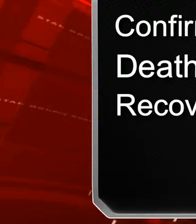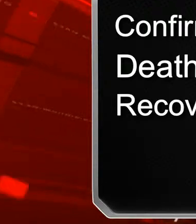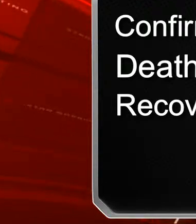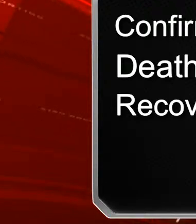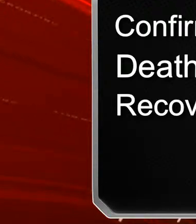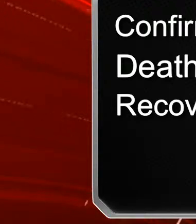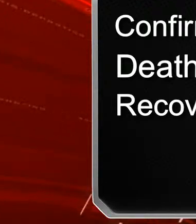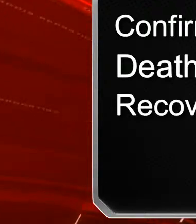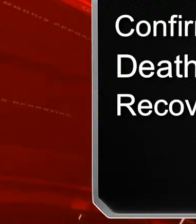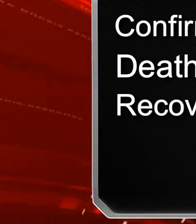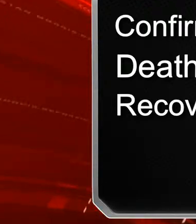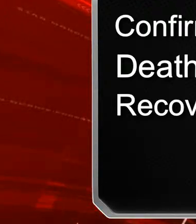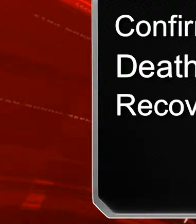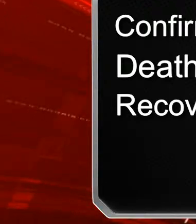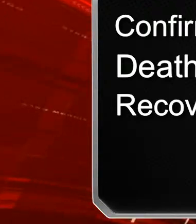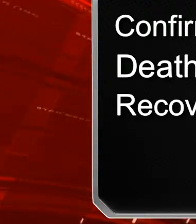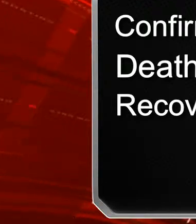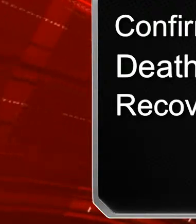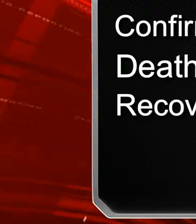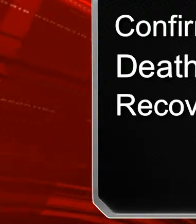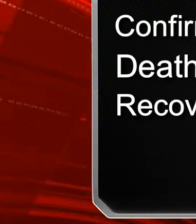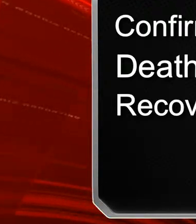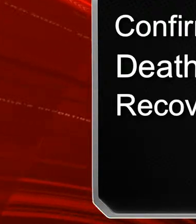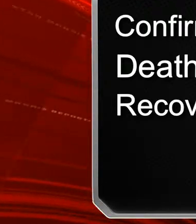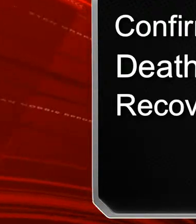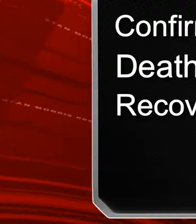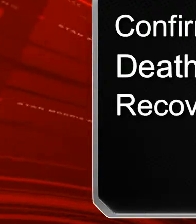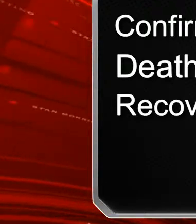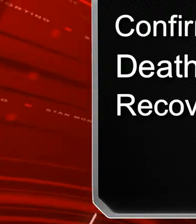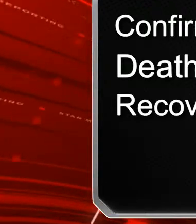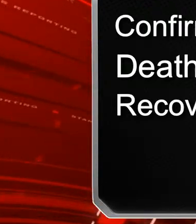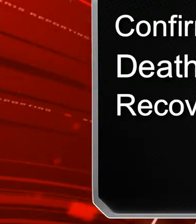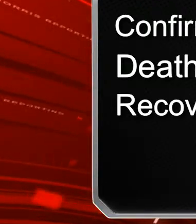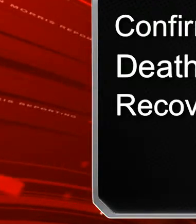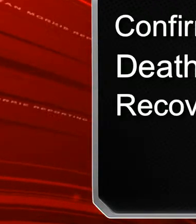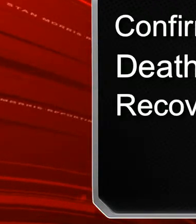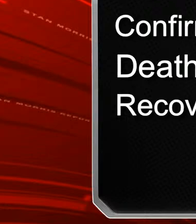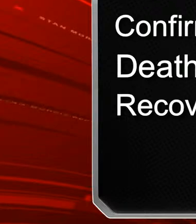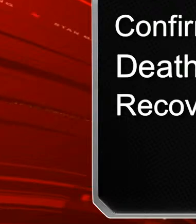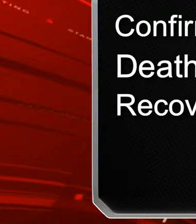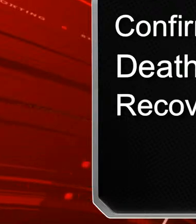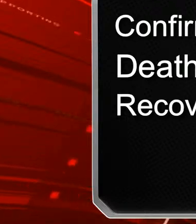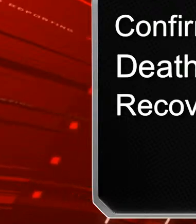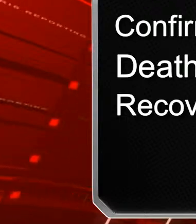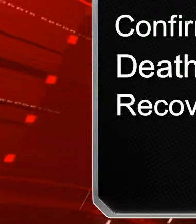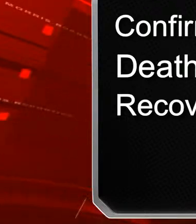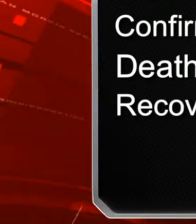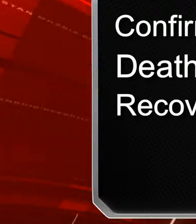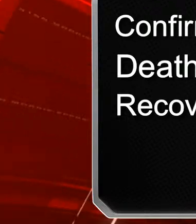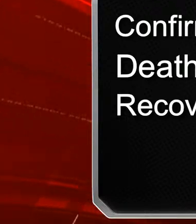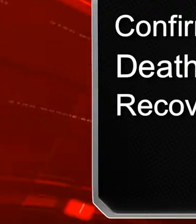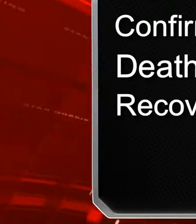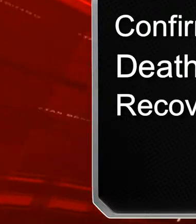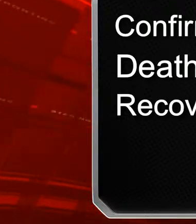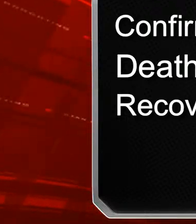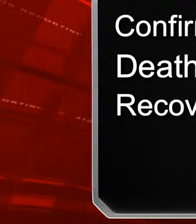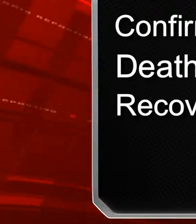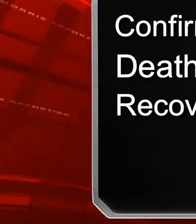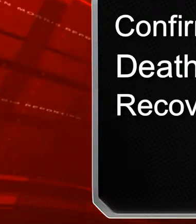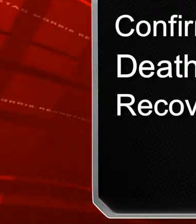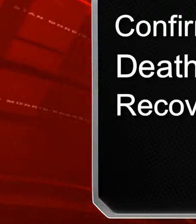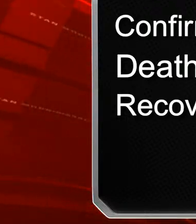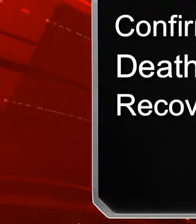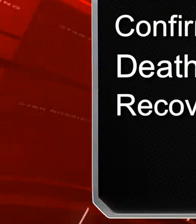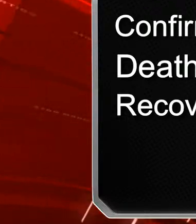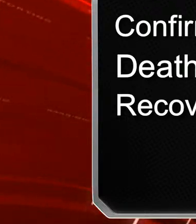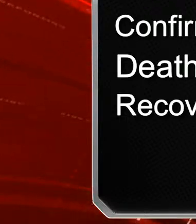In fact, his feed is already showing up live for us right now, so we'll bring that up for you on the screen so that everybody can see that. And let us